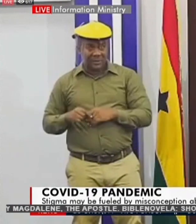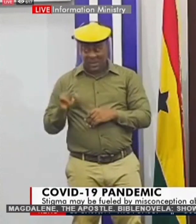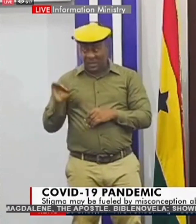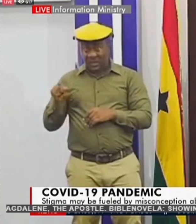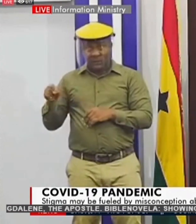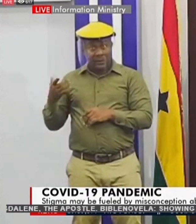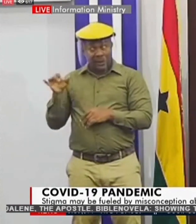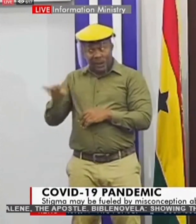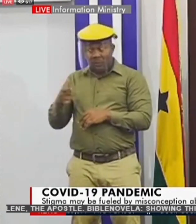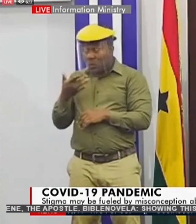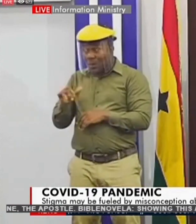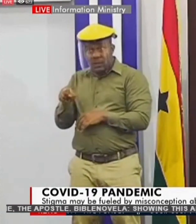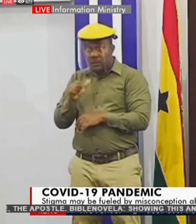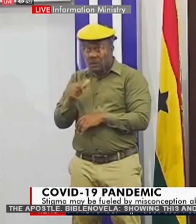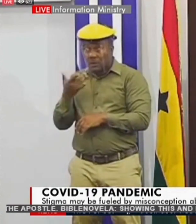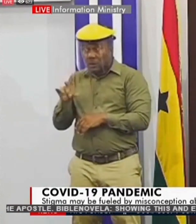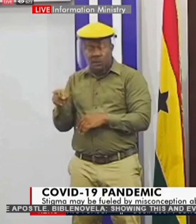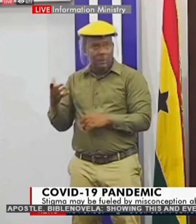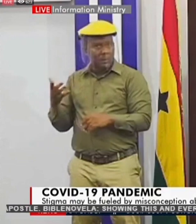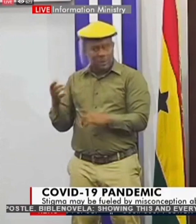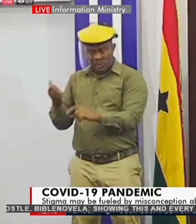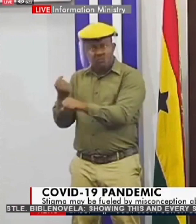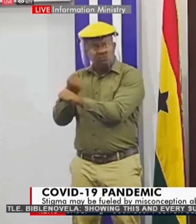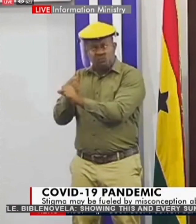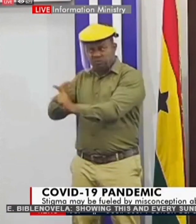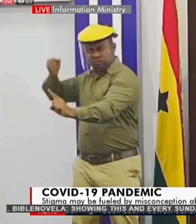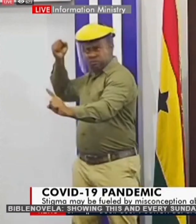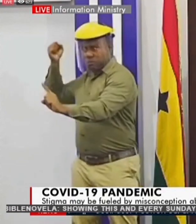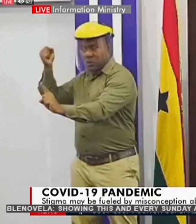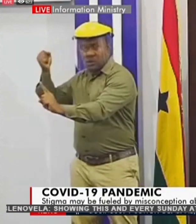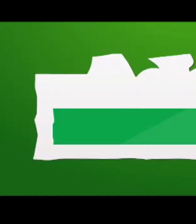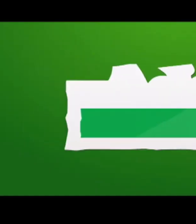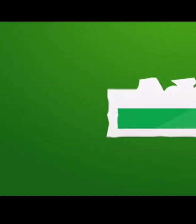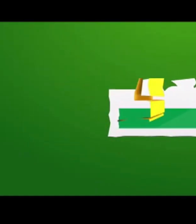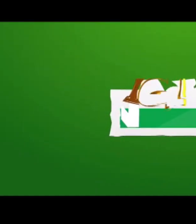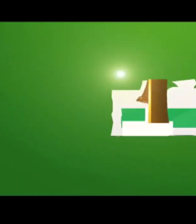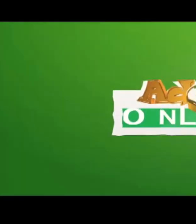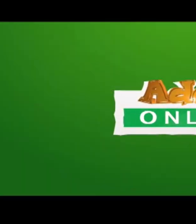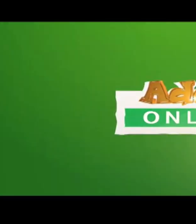had not been lucky, it would have been fatal as the disease